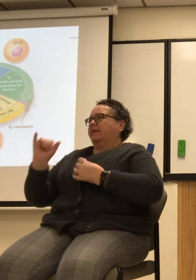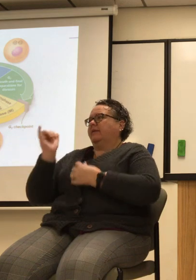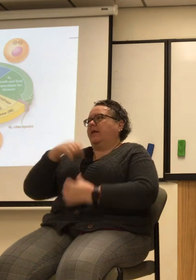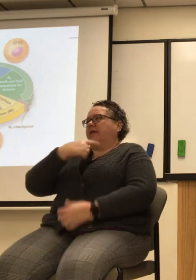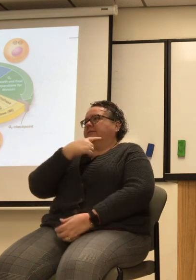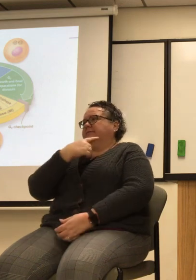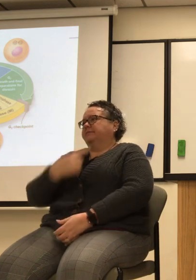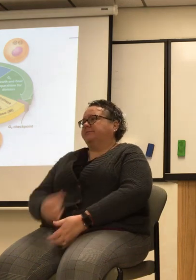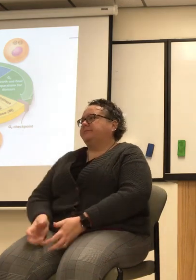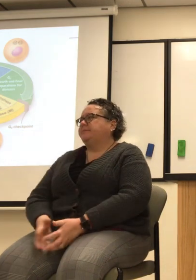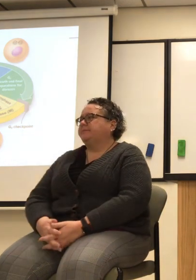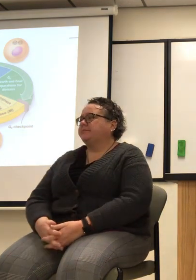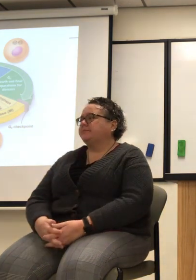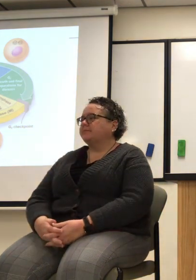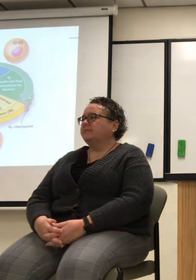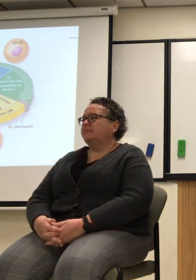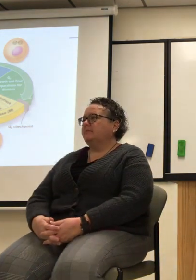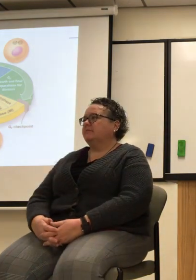that.